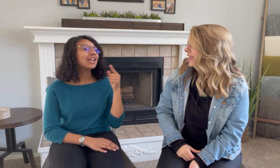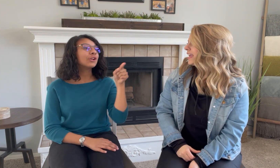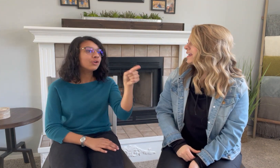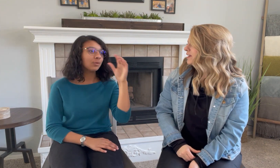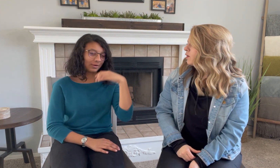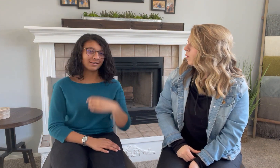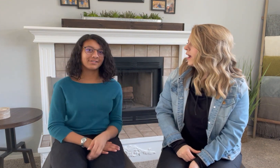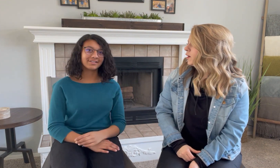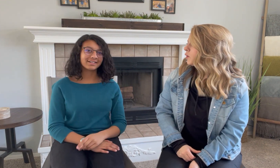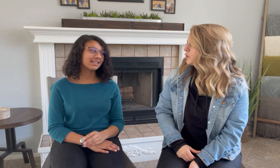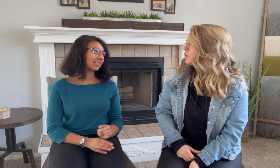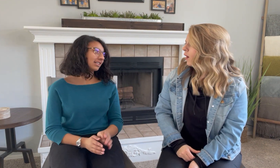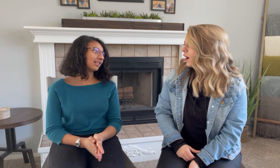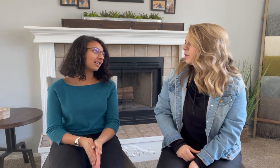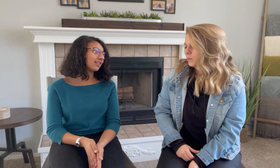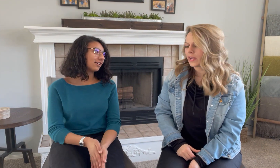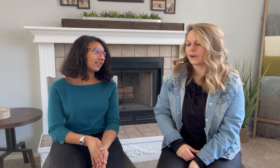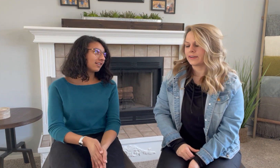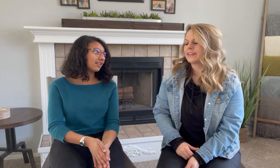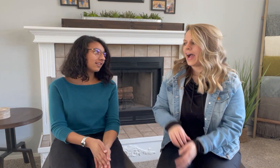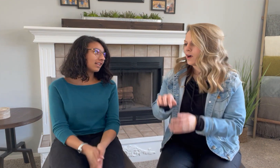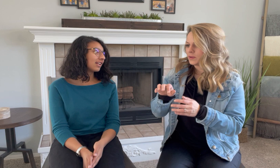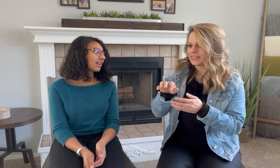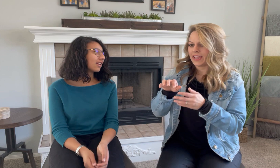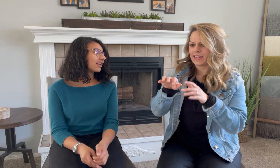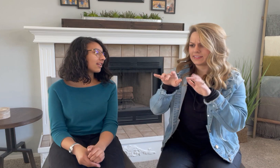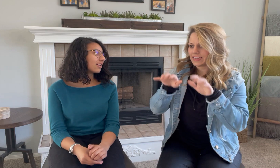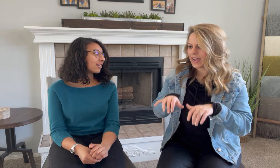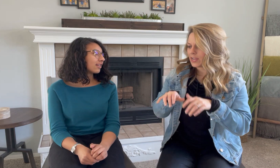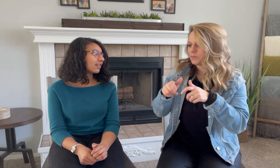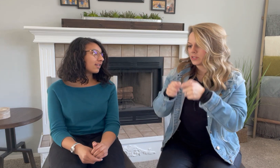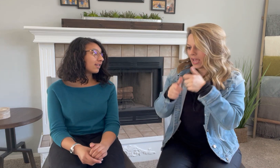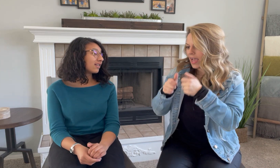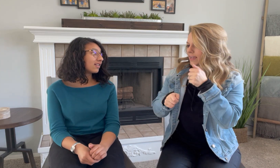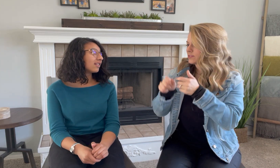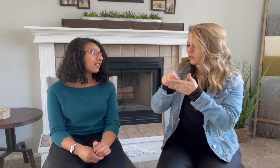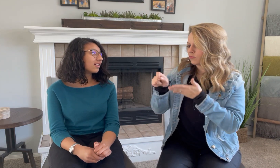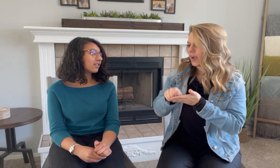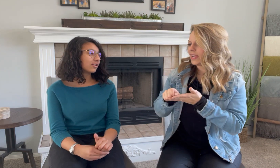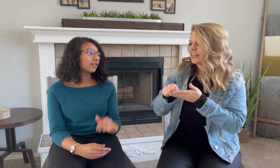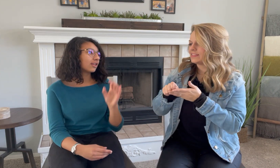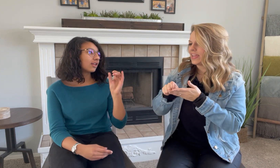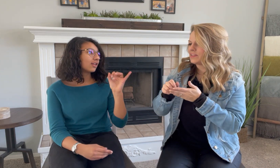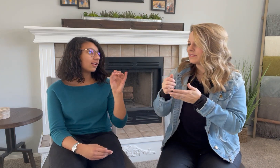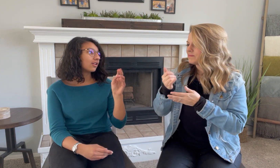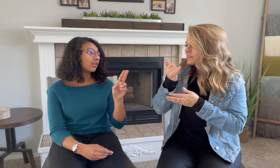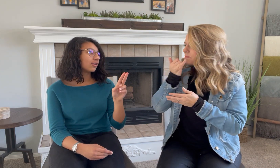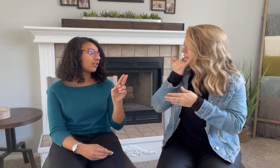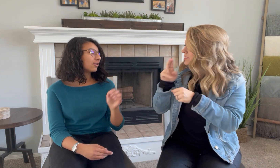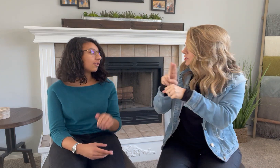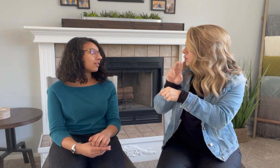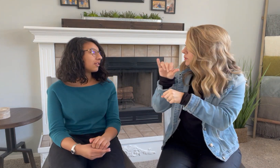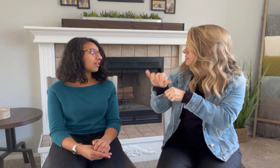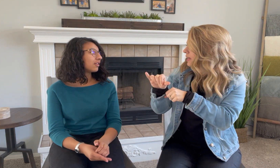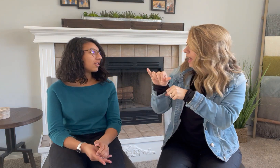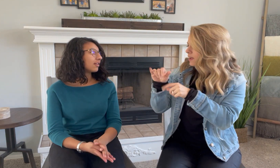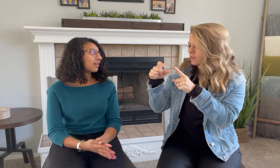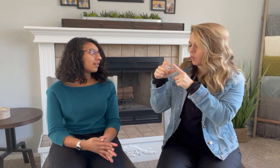say Y-O-U-R, weird. Yeah, when they type or text or write and they misuse the